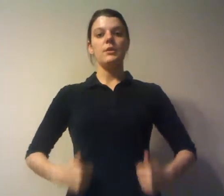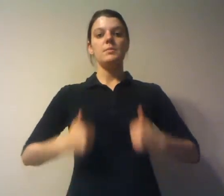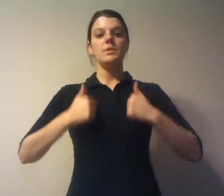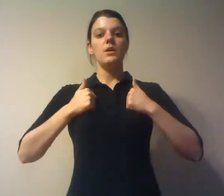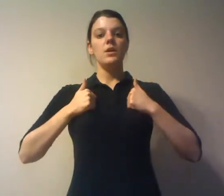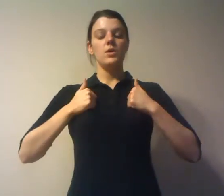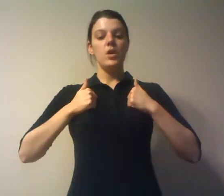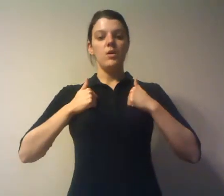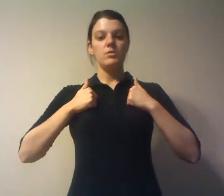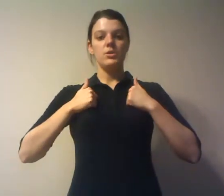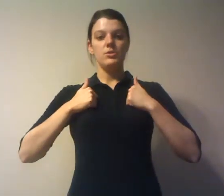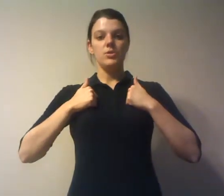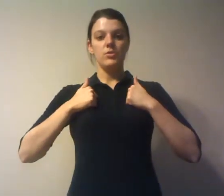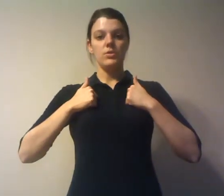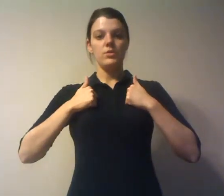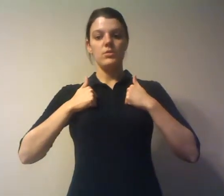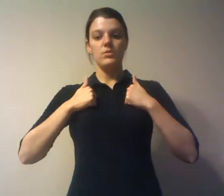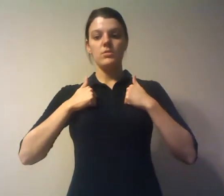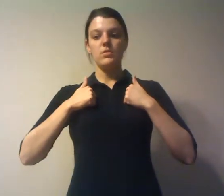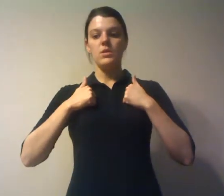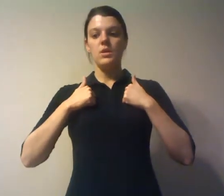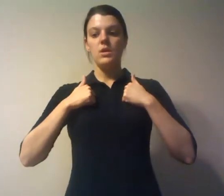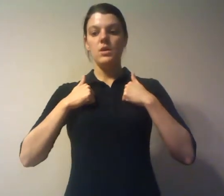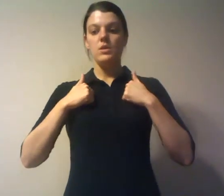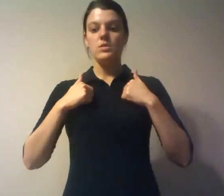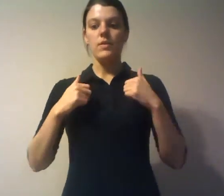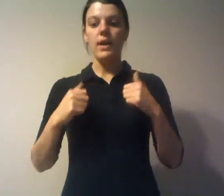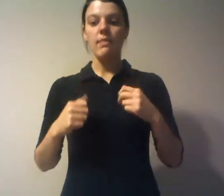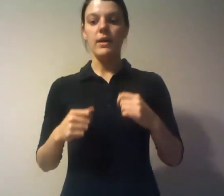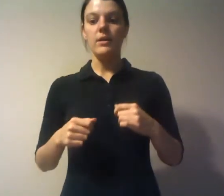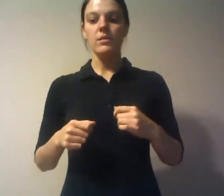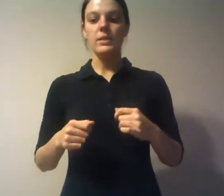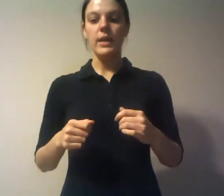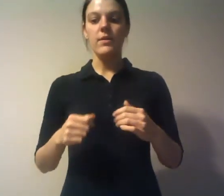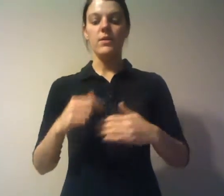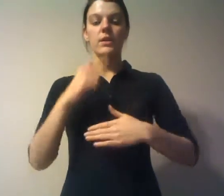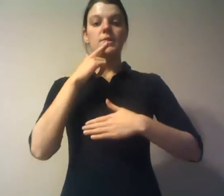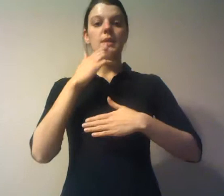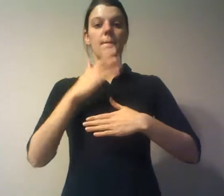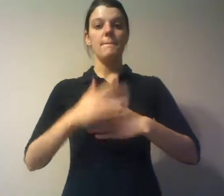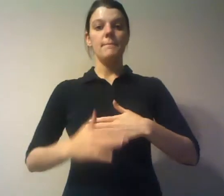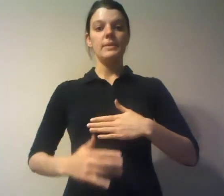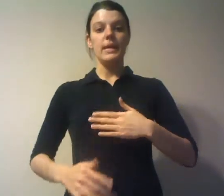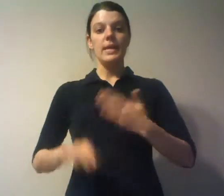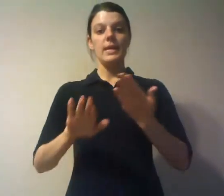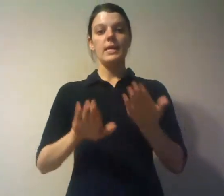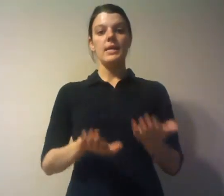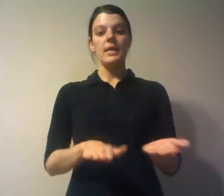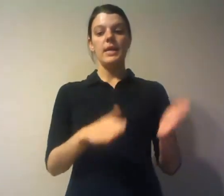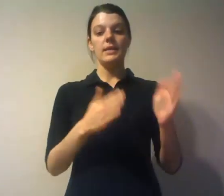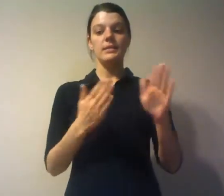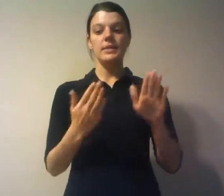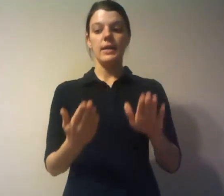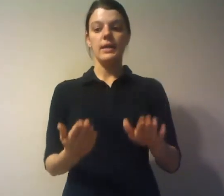hips, go up to your shoulders. So that line altogether is bled and